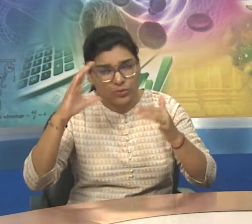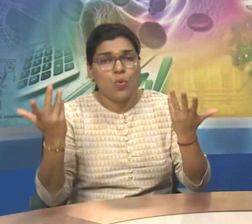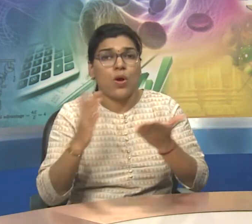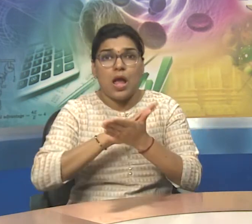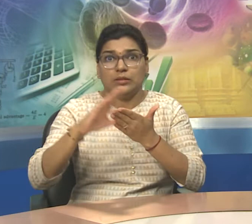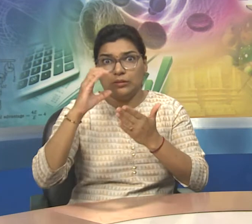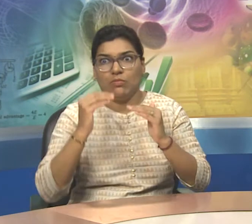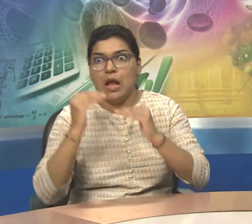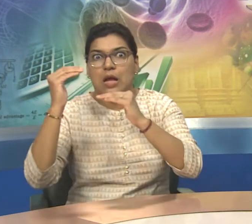legal